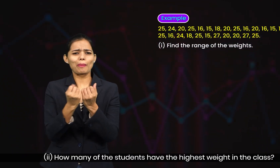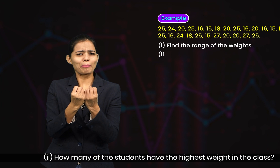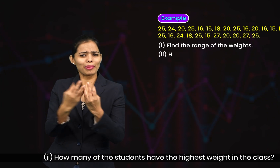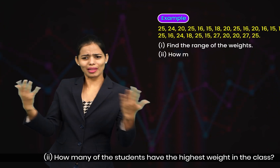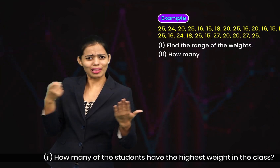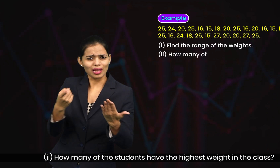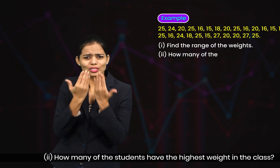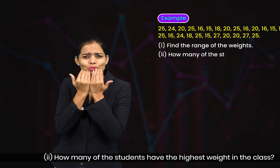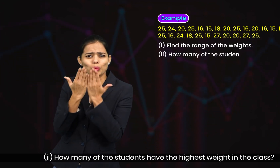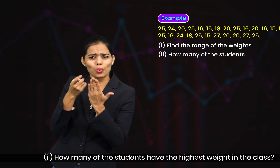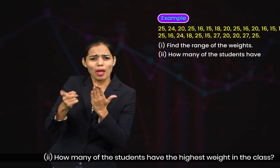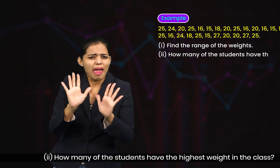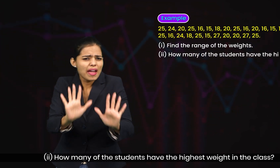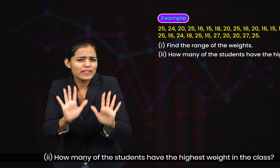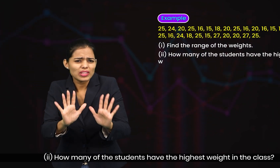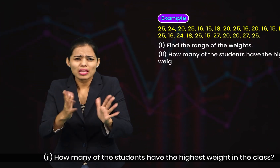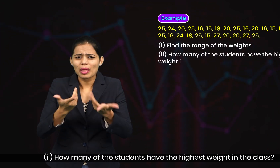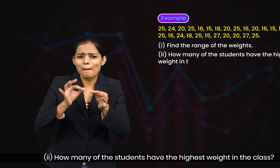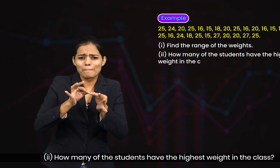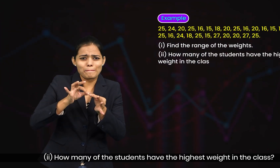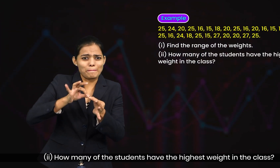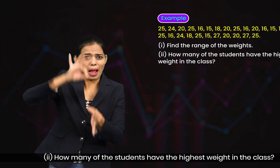How many of the students have the highest weight in the class?